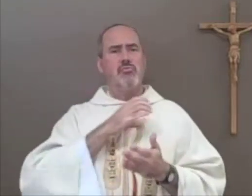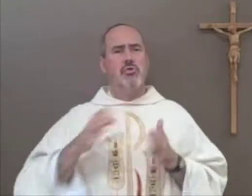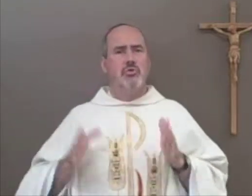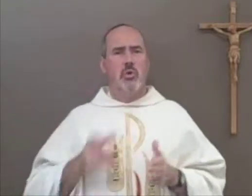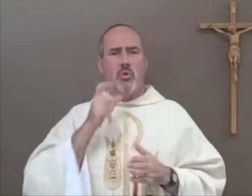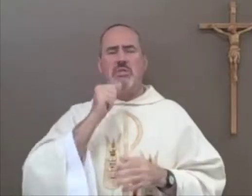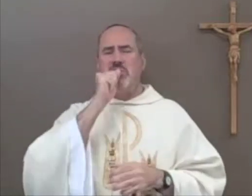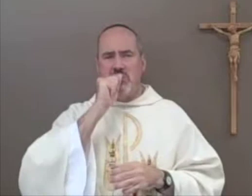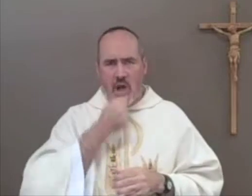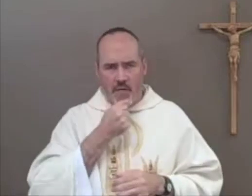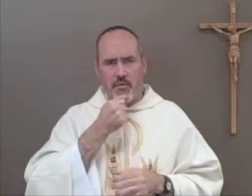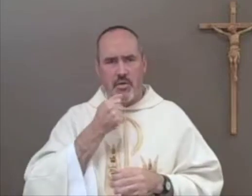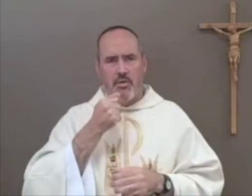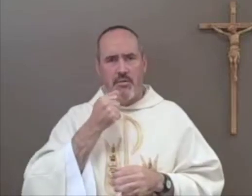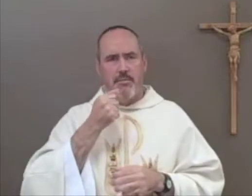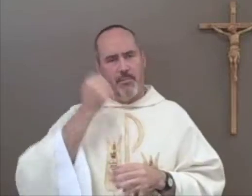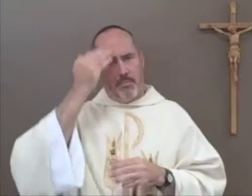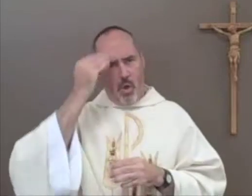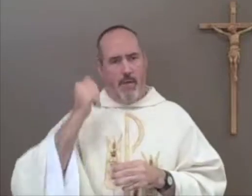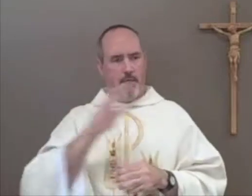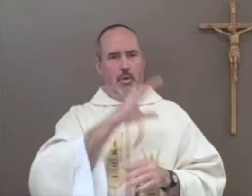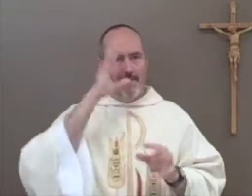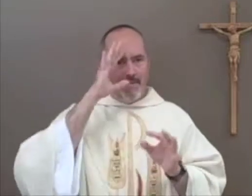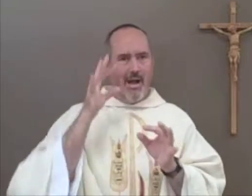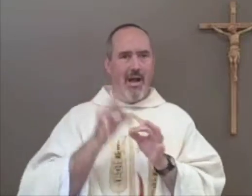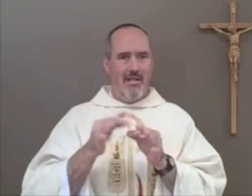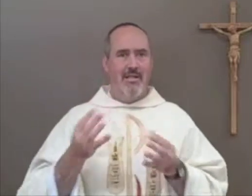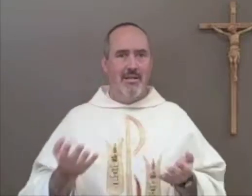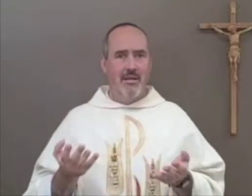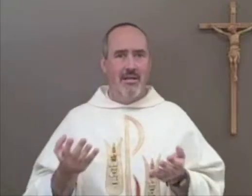pray for other Christians in the world who are suffering because of their faith.